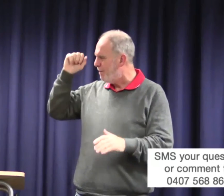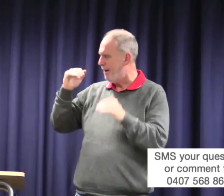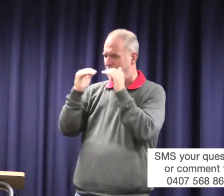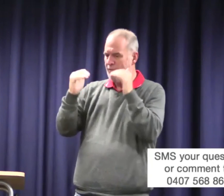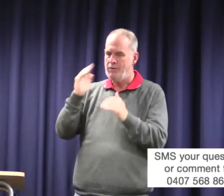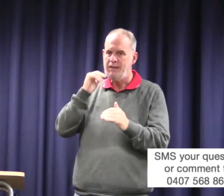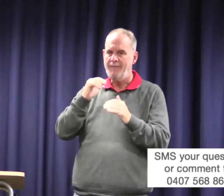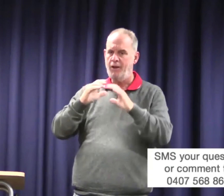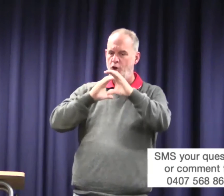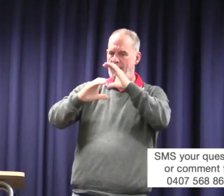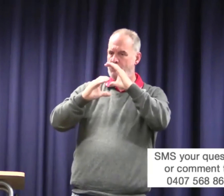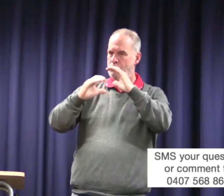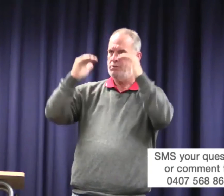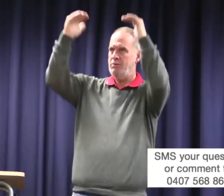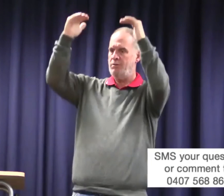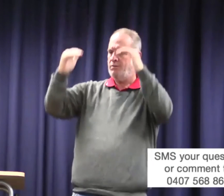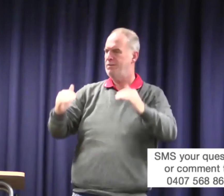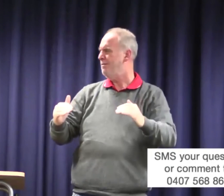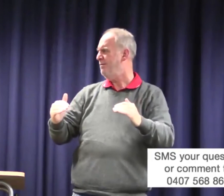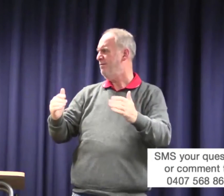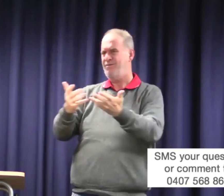I'm sorry, Kyle. Remember,